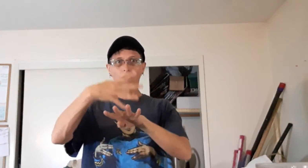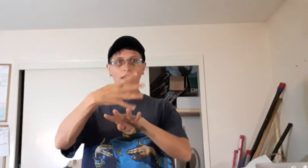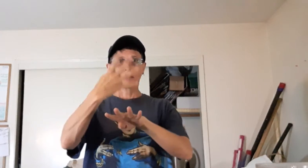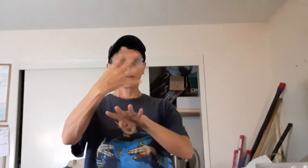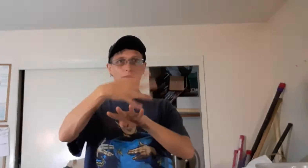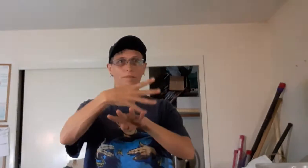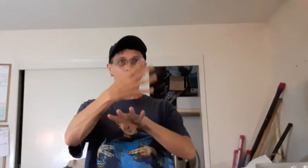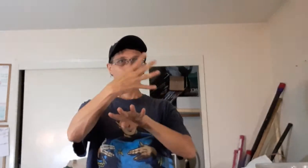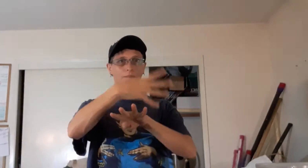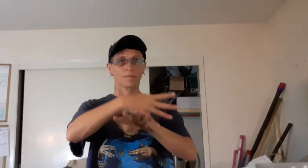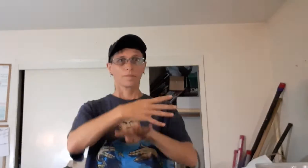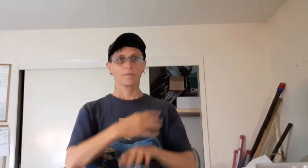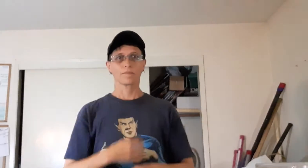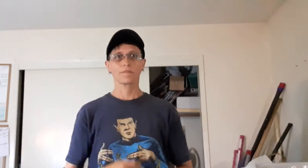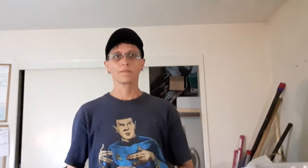Looming.